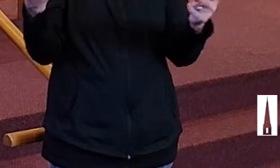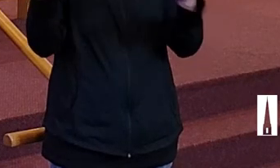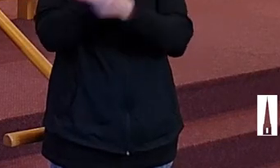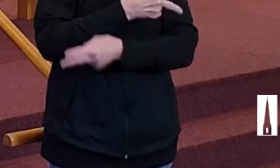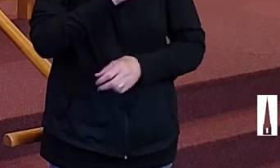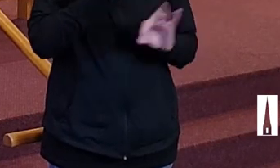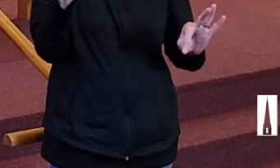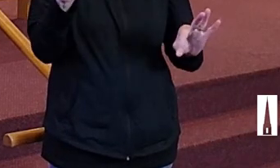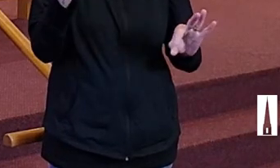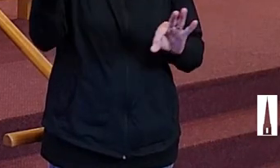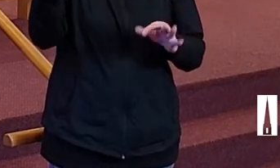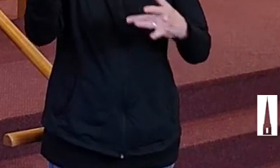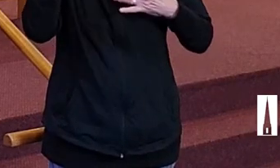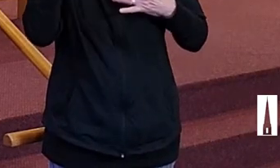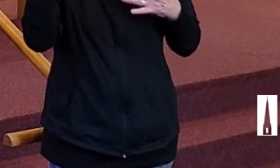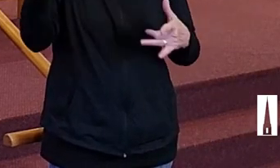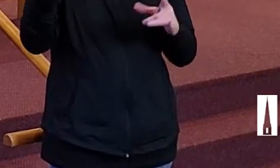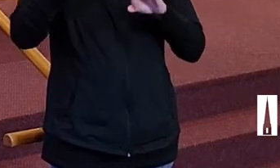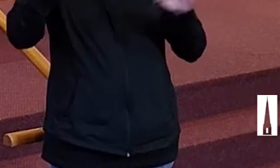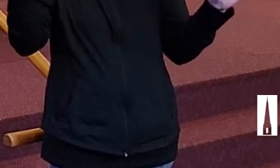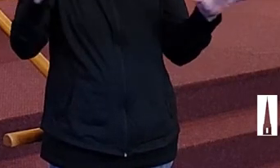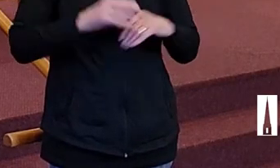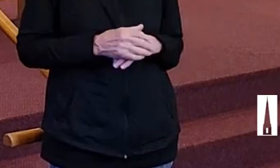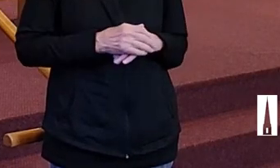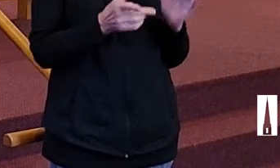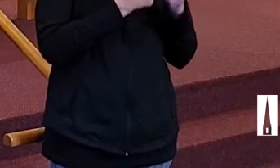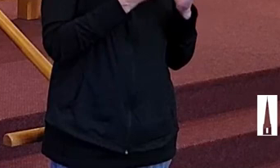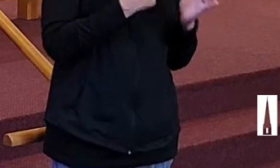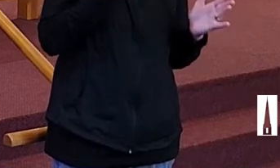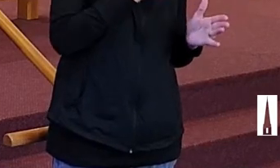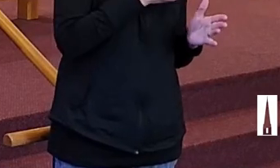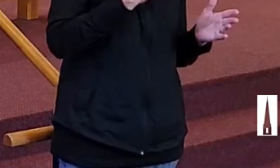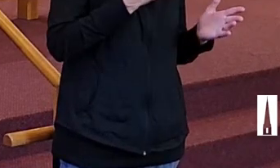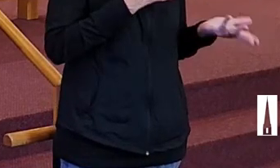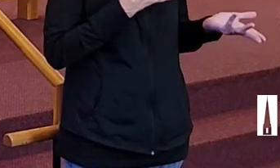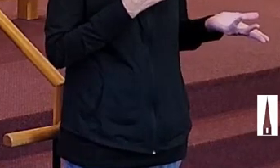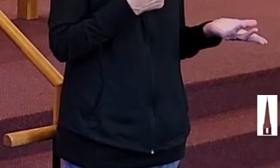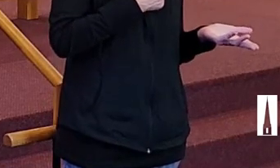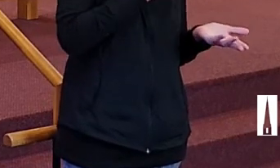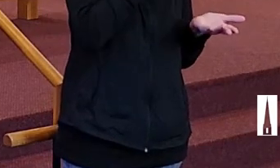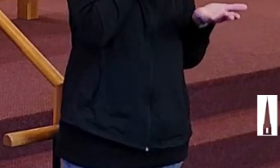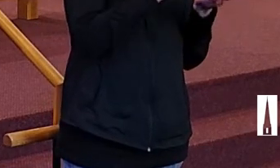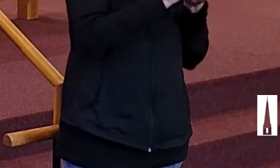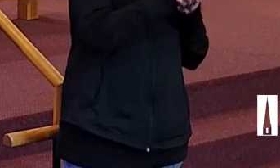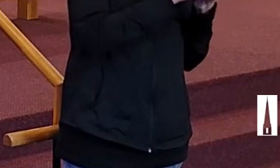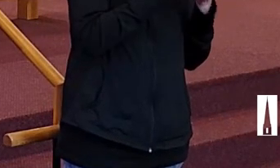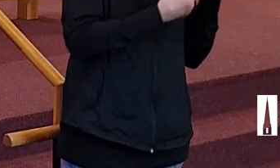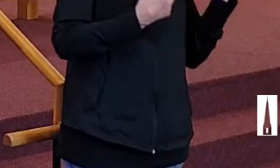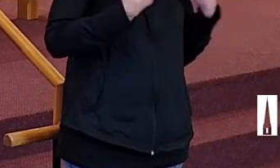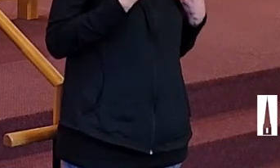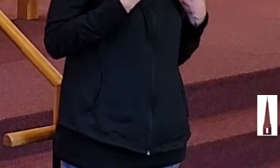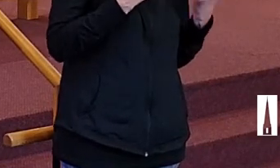wish we had it better, but then feel like we don't really deserve it, or that what we have is good enough?